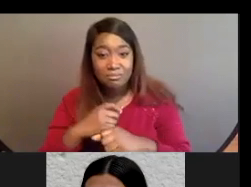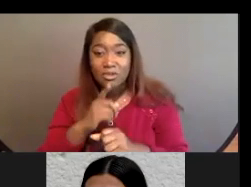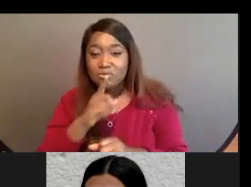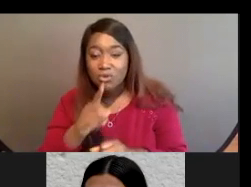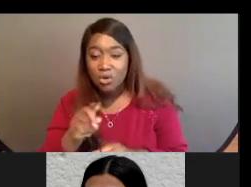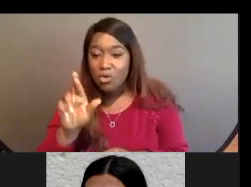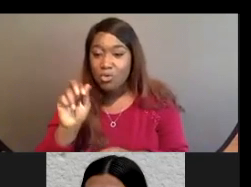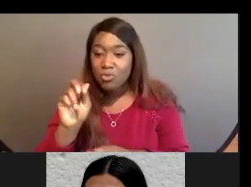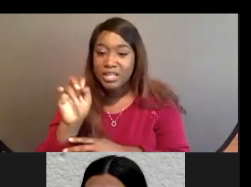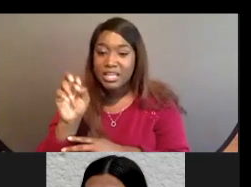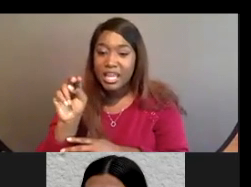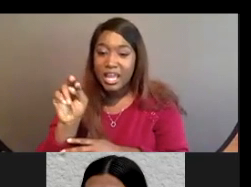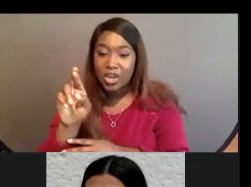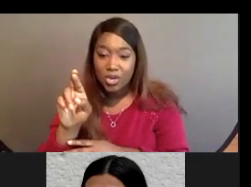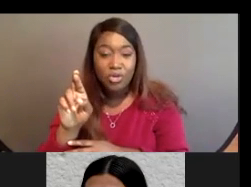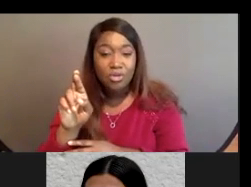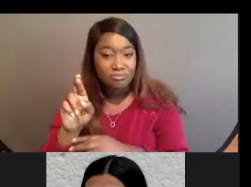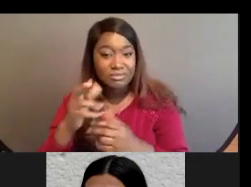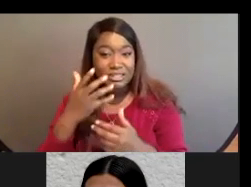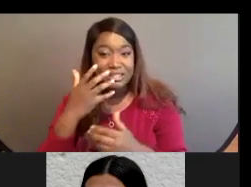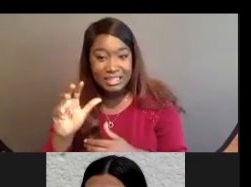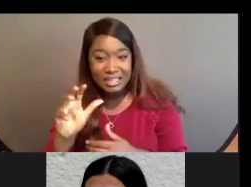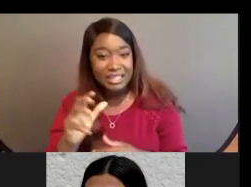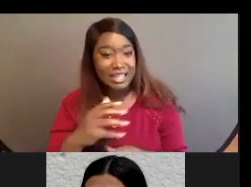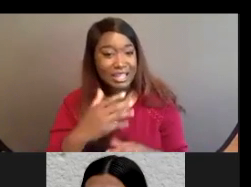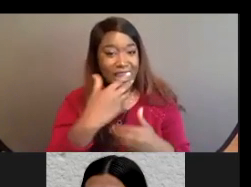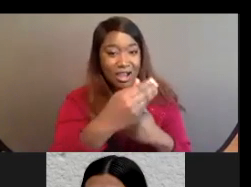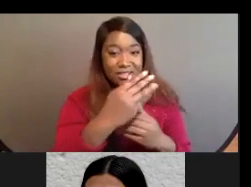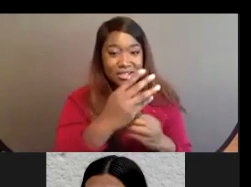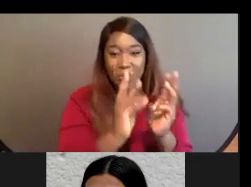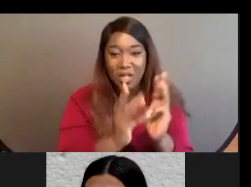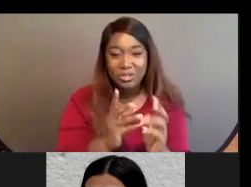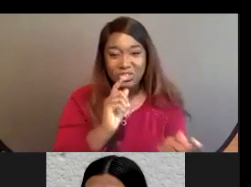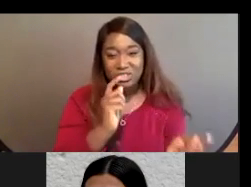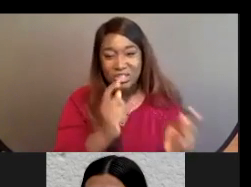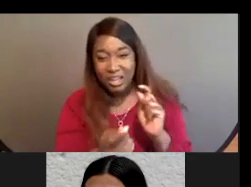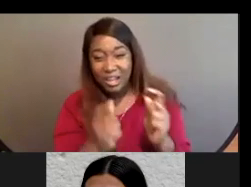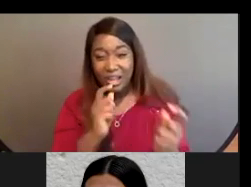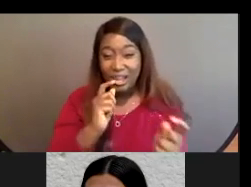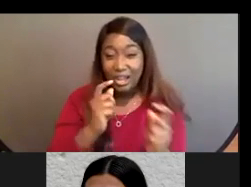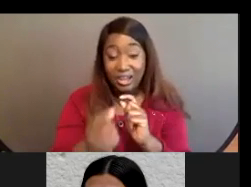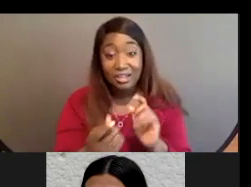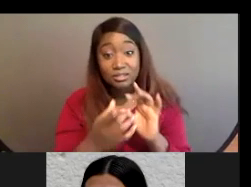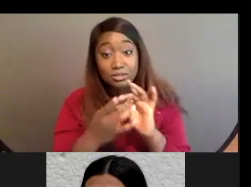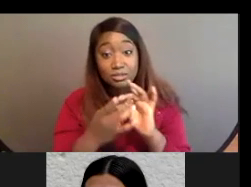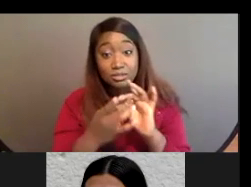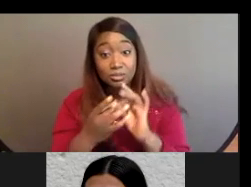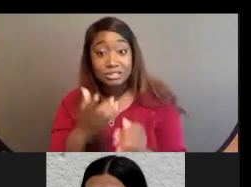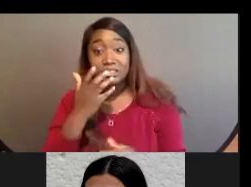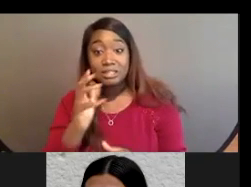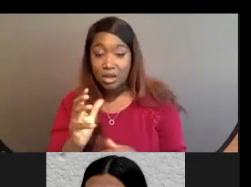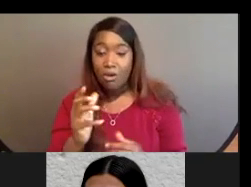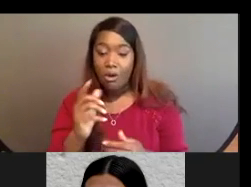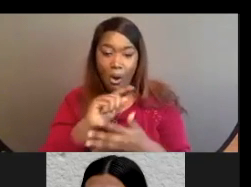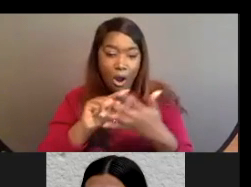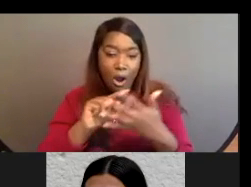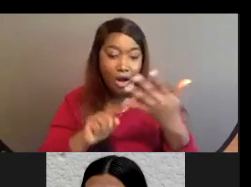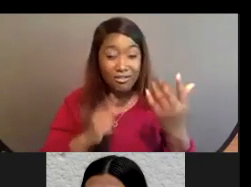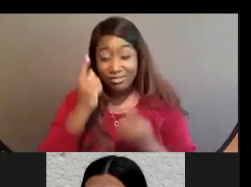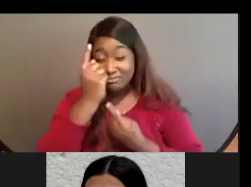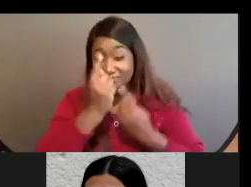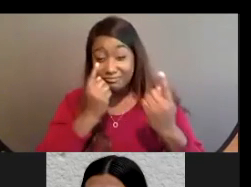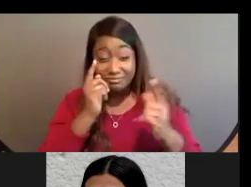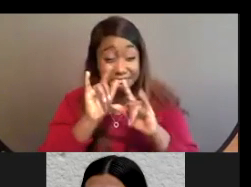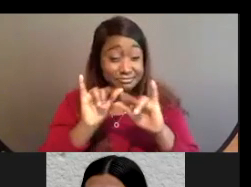changing outside and relative humidity altering, like all of this is just really sort of important to consider. Not only